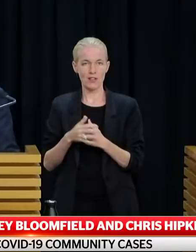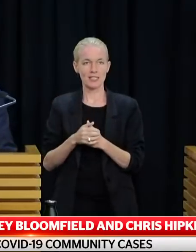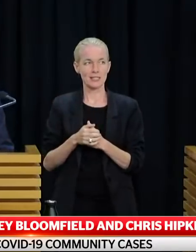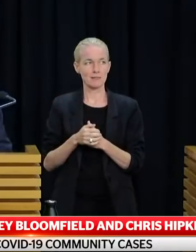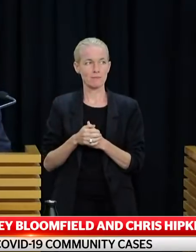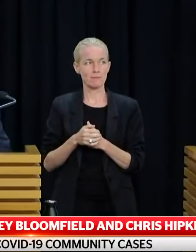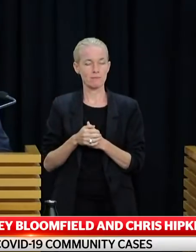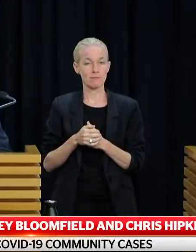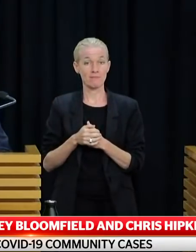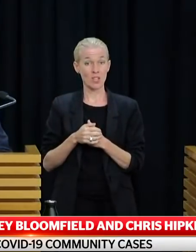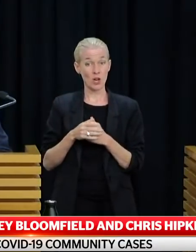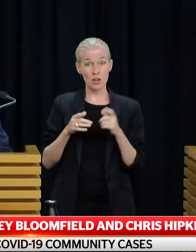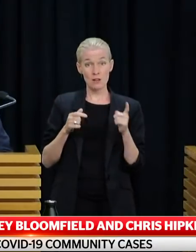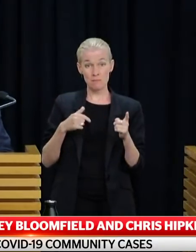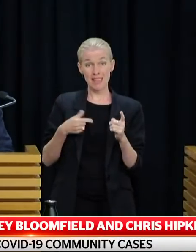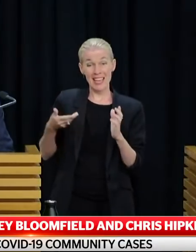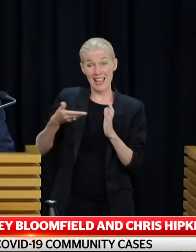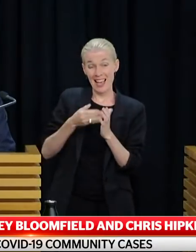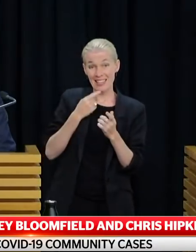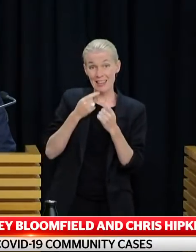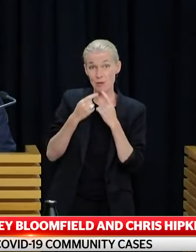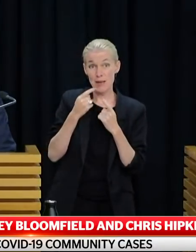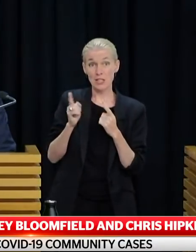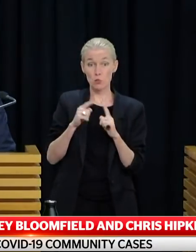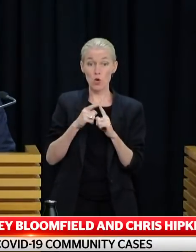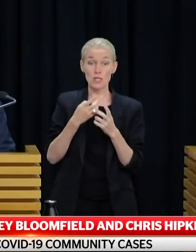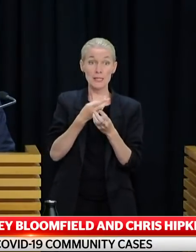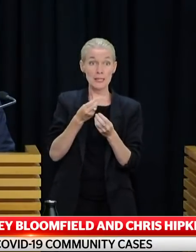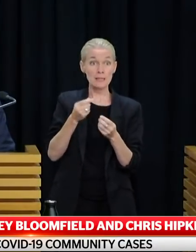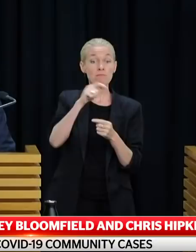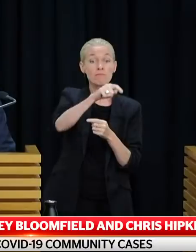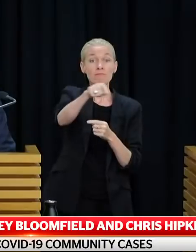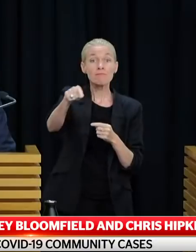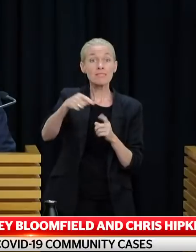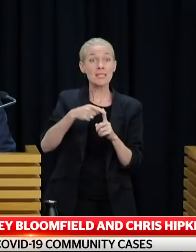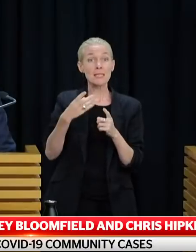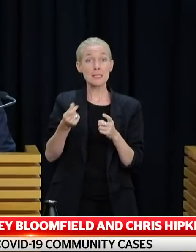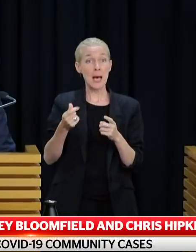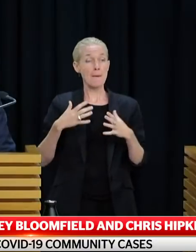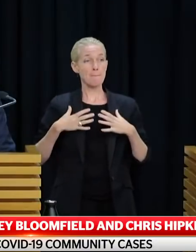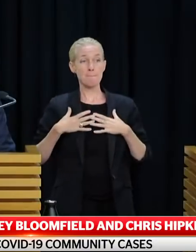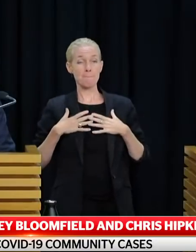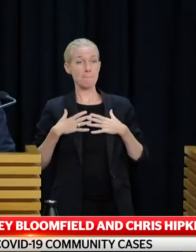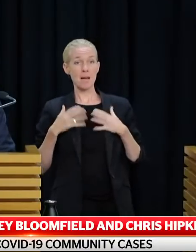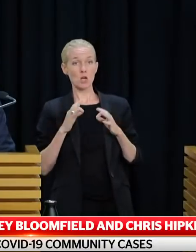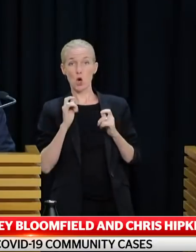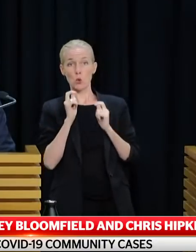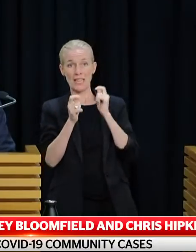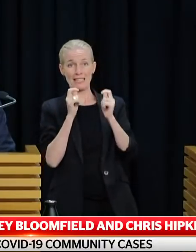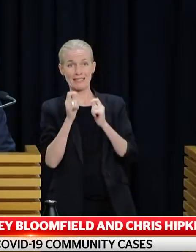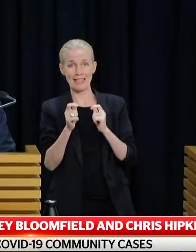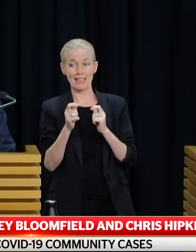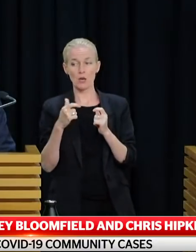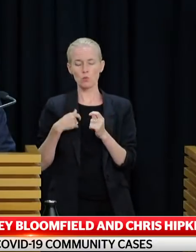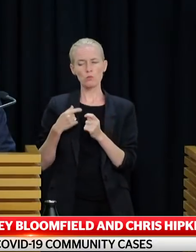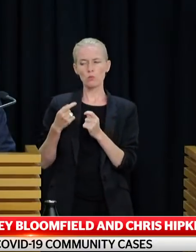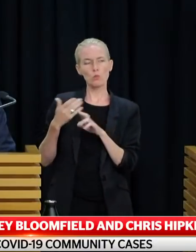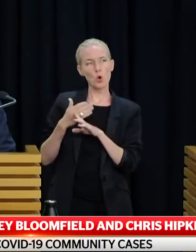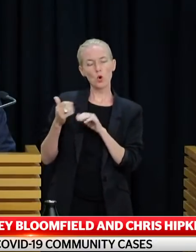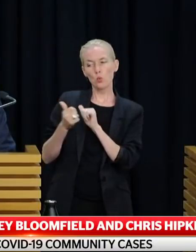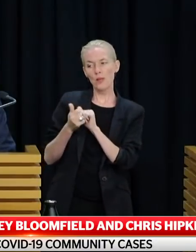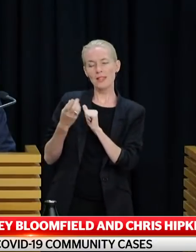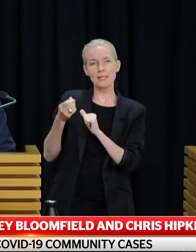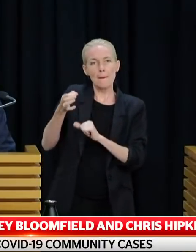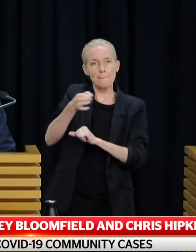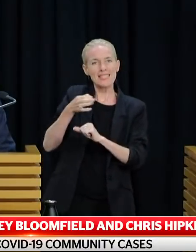testing. And so for some Māori or Pacific providers have already been out and worked with the family. The key thing we want to be sure about is that